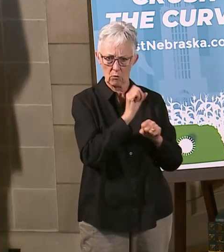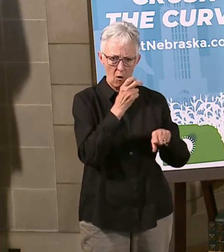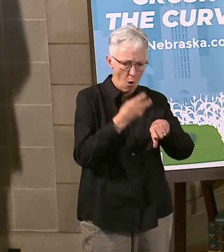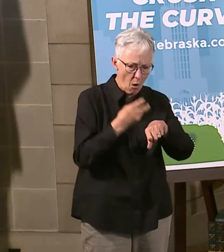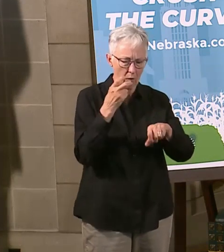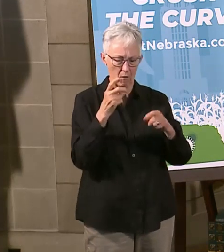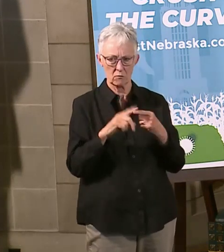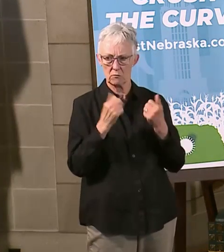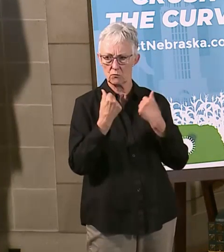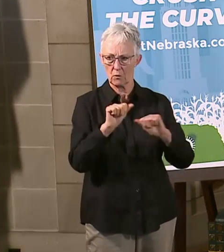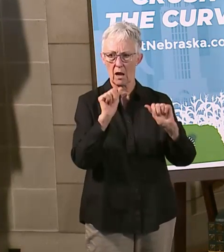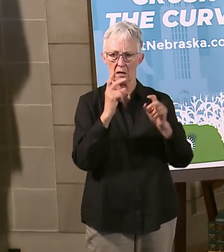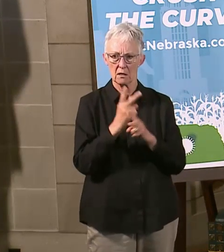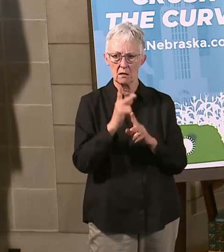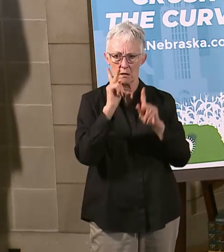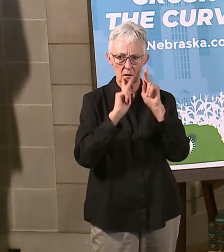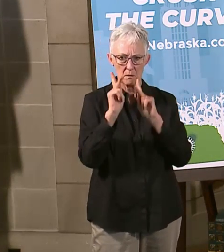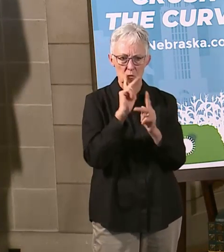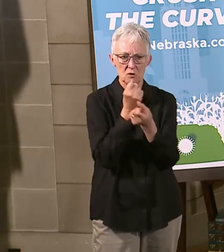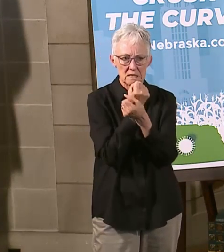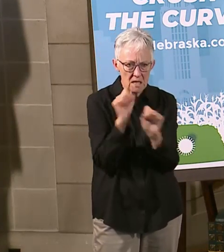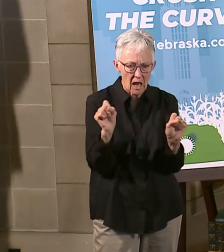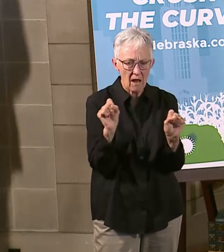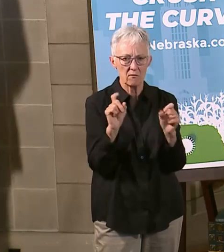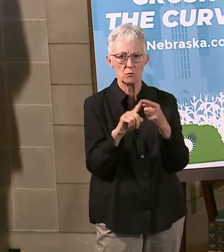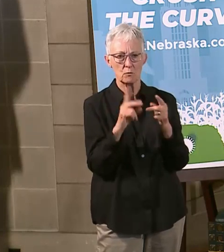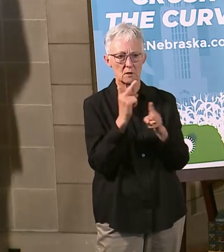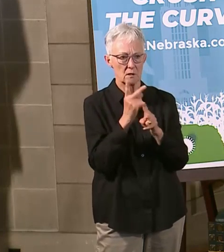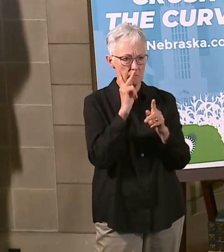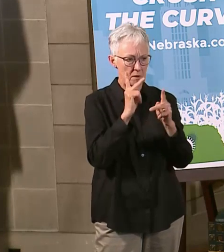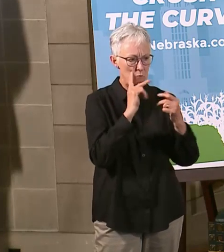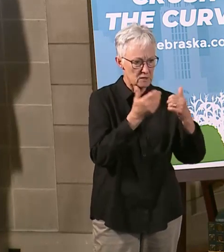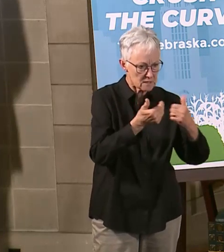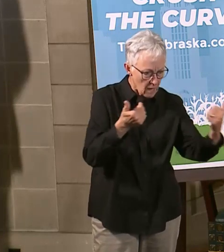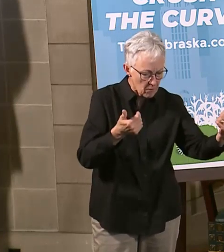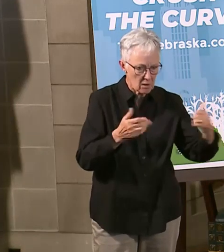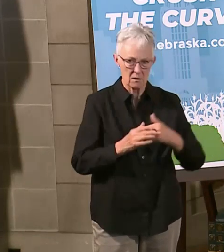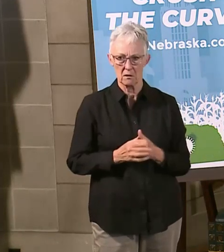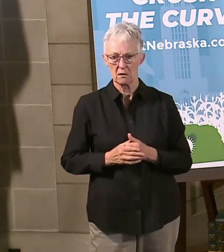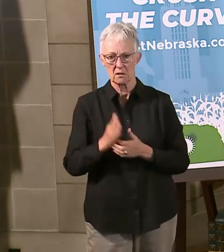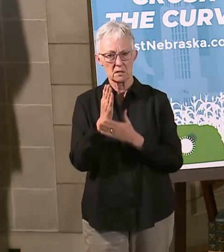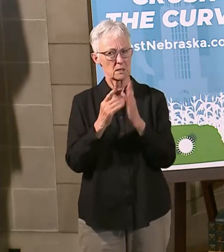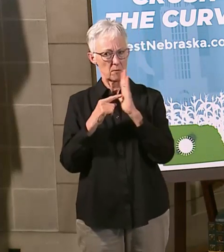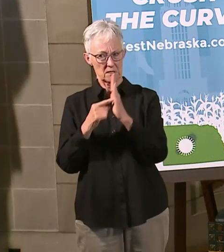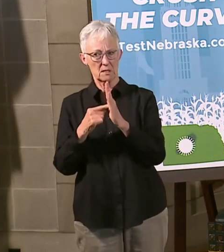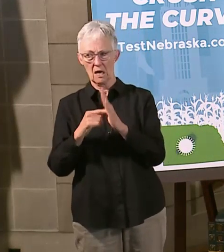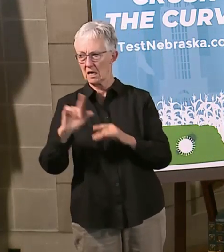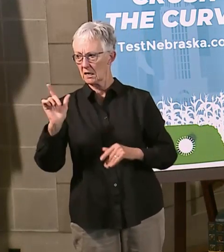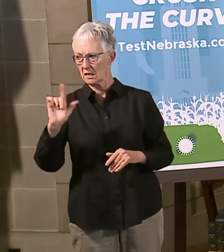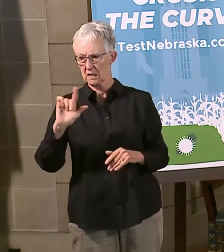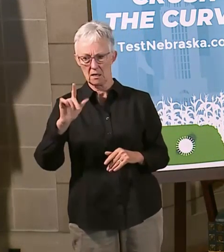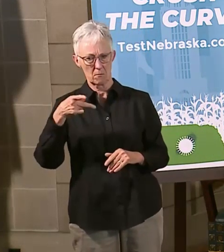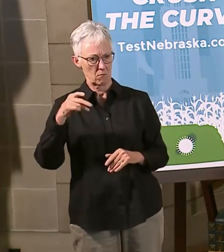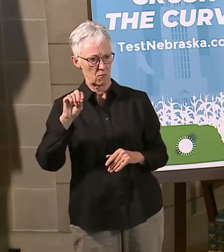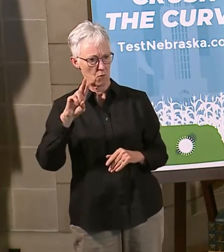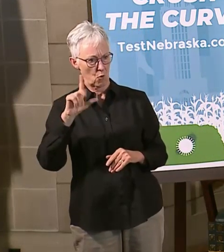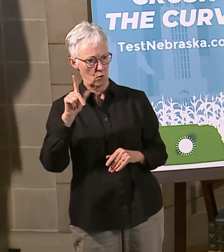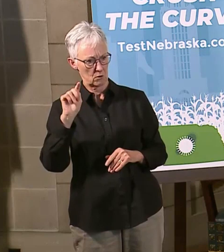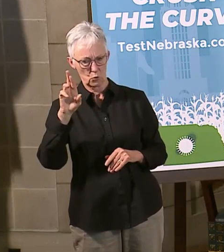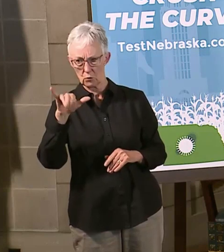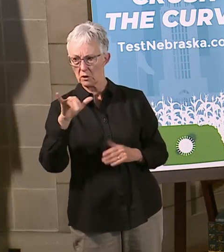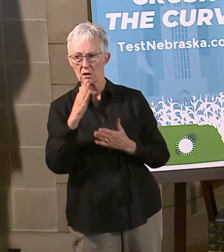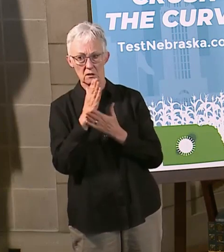doing, impressed by the steps they're trying to take here to be able to spread things out. I can share with you some examples. I believe at Lincoln Premium Poultry, for some of the folks,